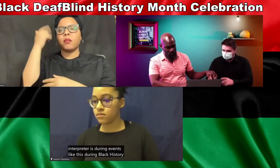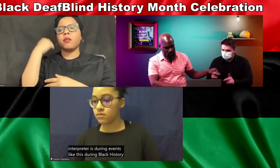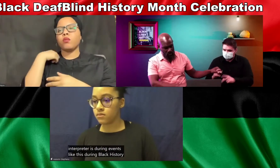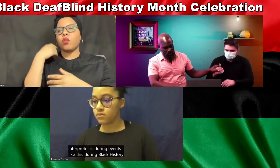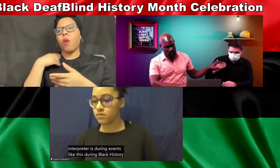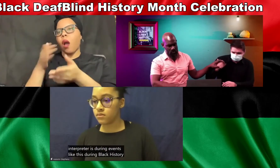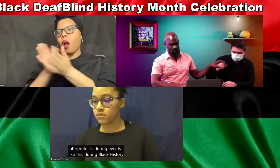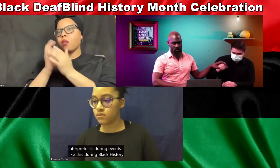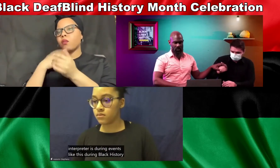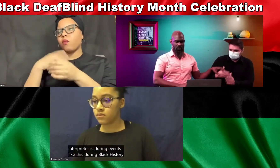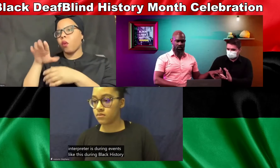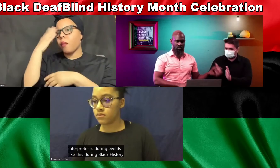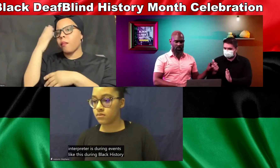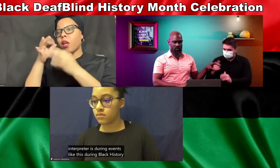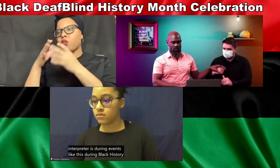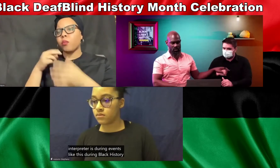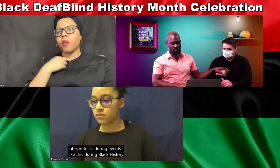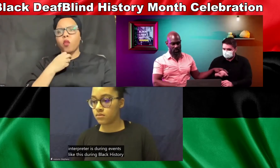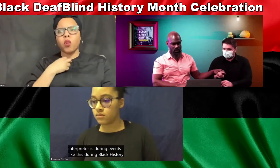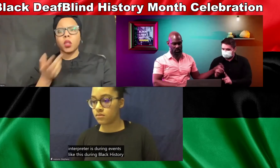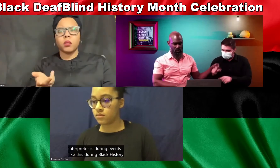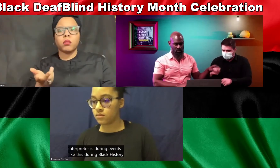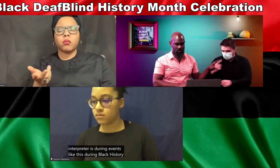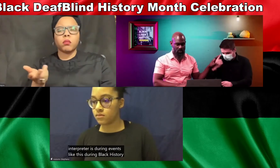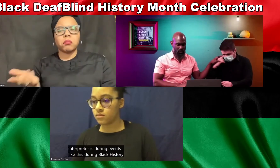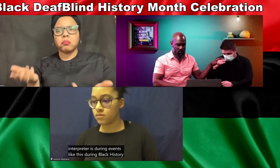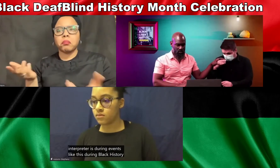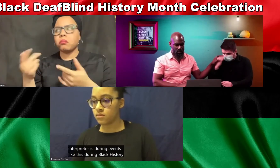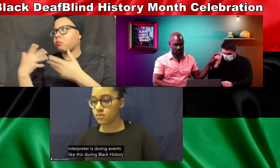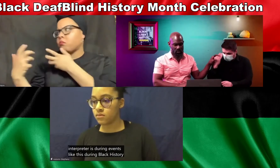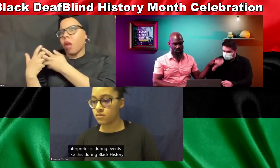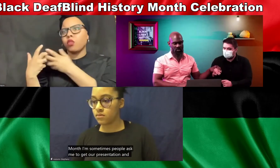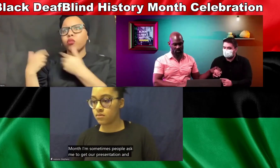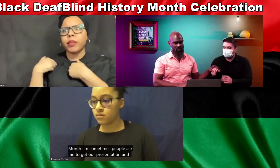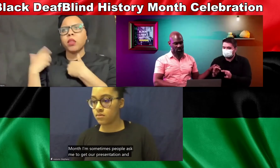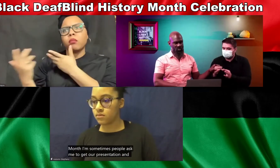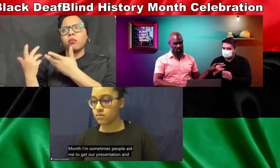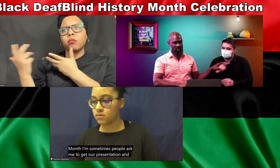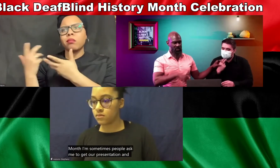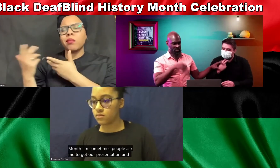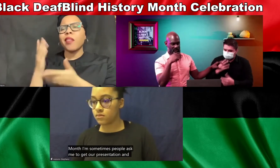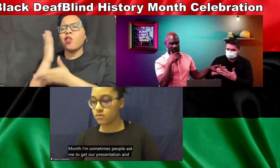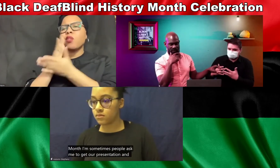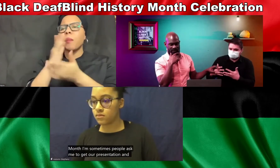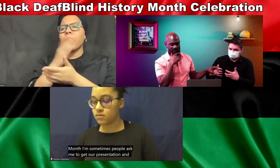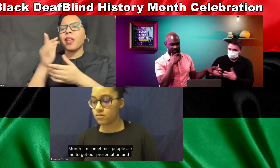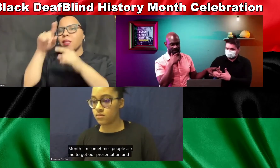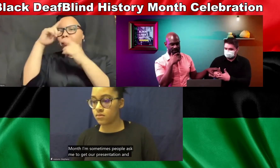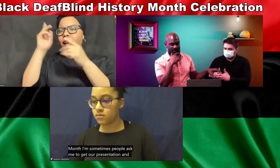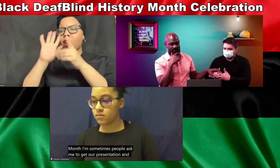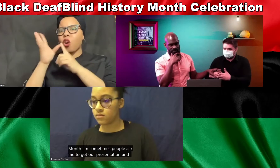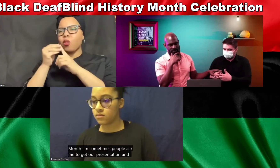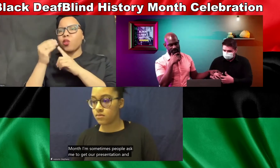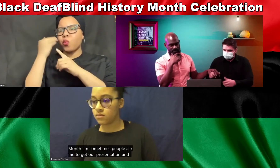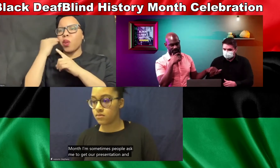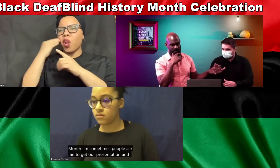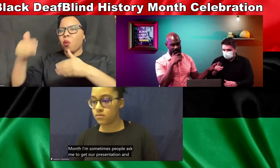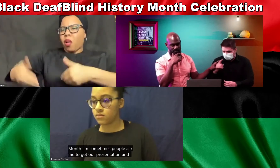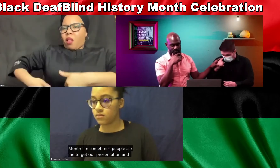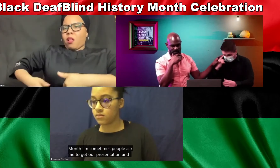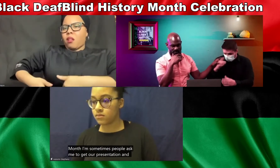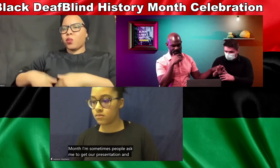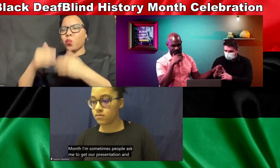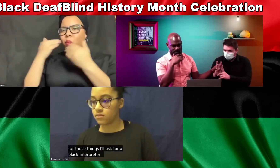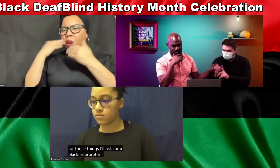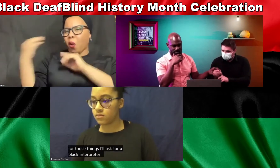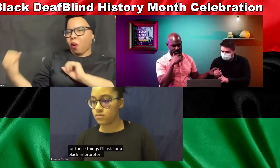Sometimes people will ask me to give a presentation, and for those things, I'll ask for a Black interpreter to voice for me,